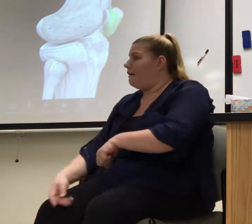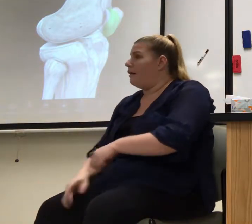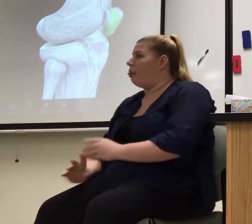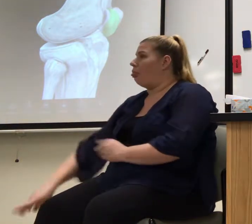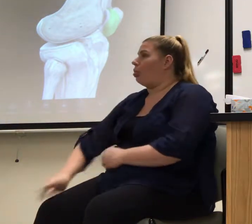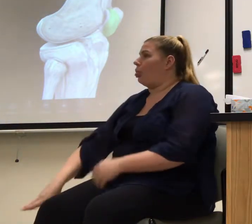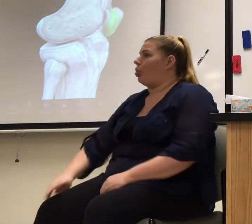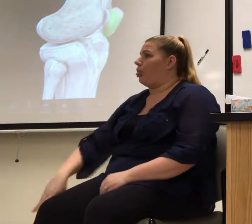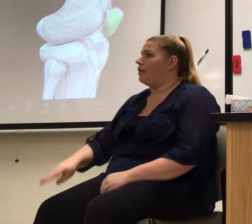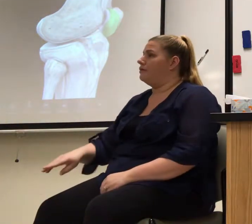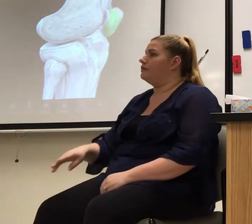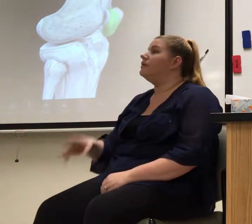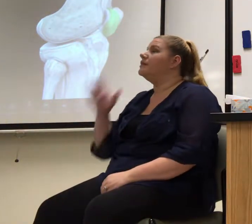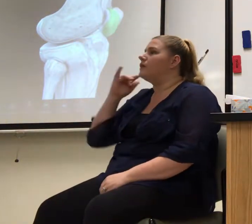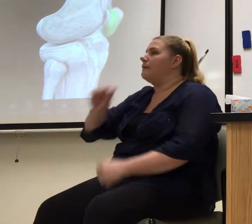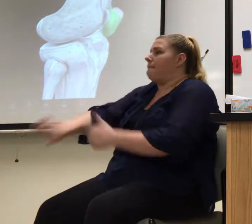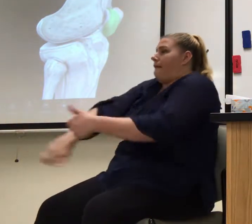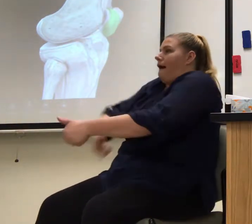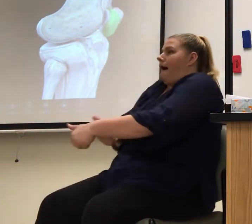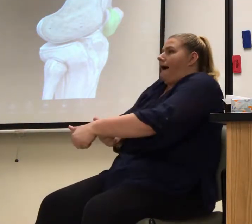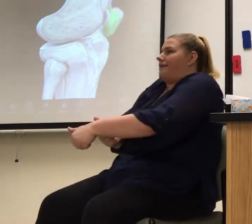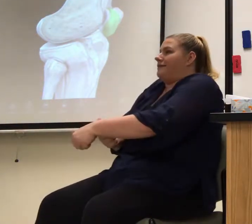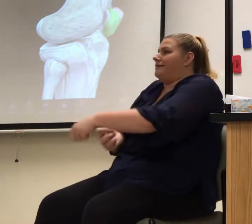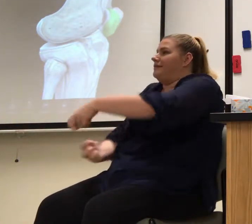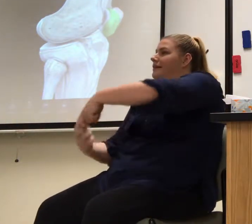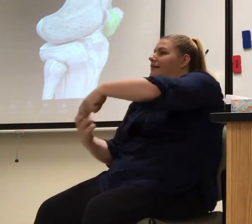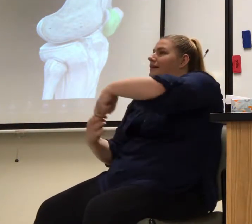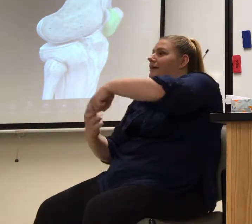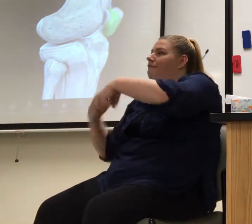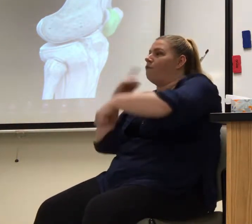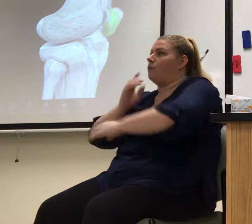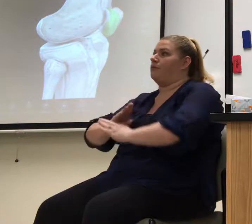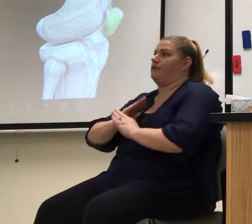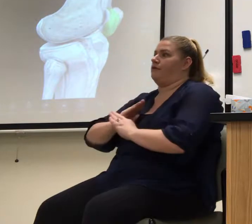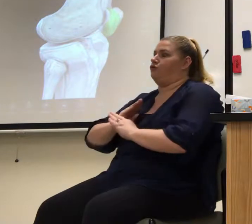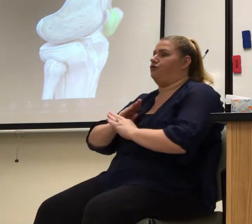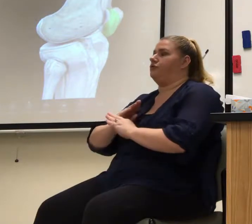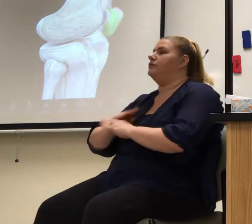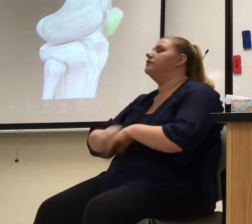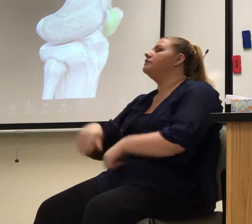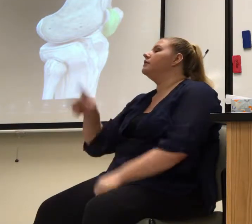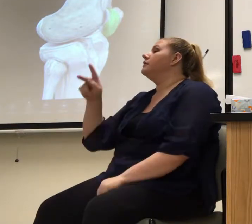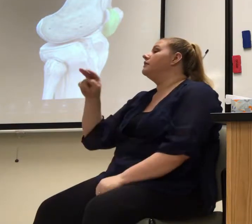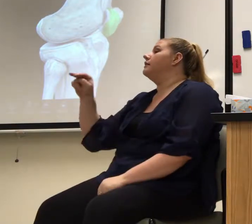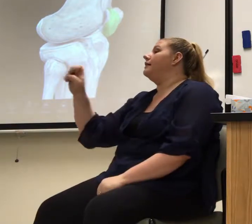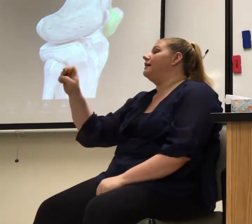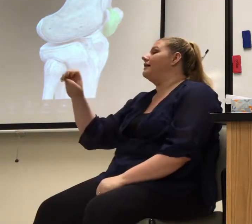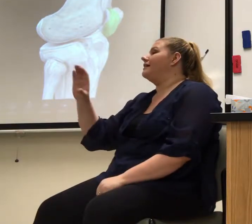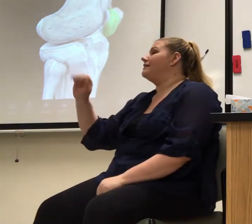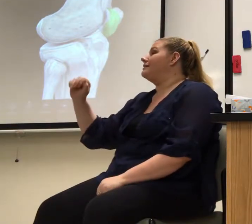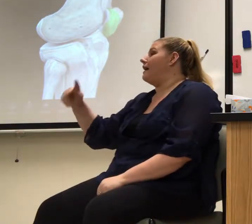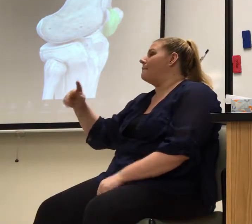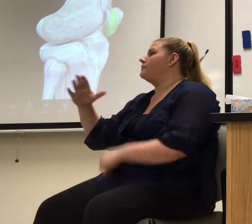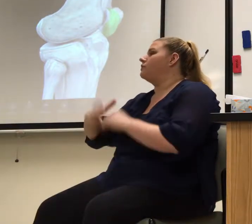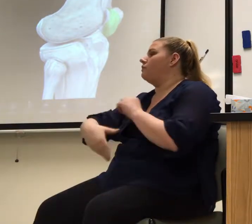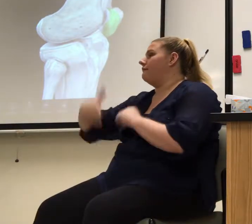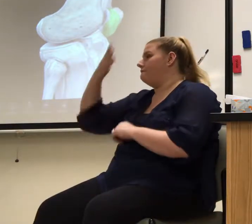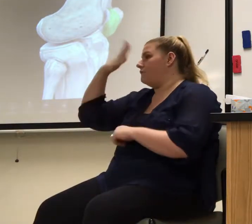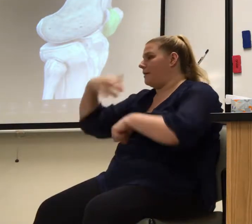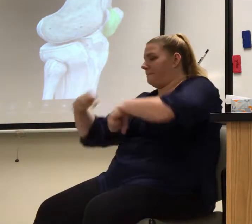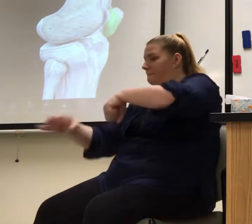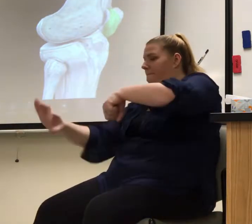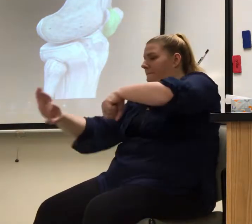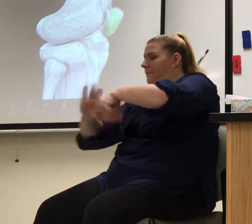why it's on the back of the knee for protection. The kneecap is on the front. Okay. So those are all the articulations of